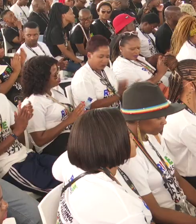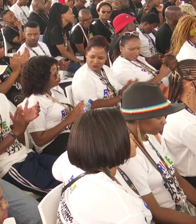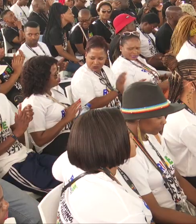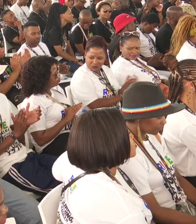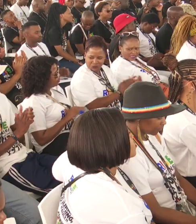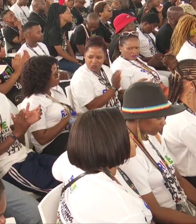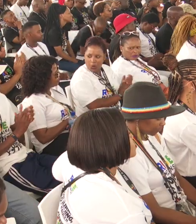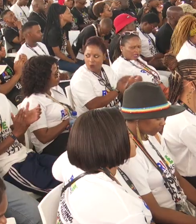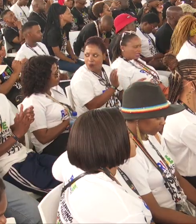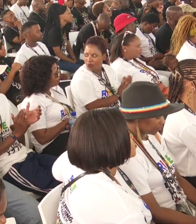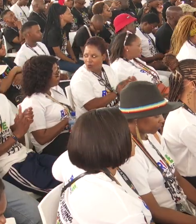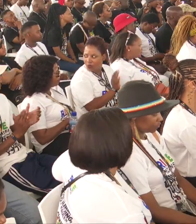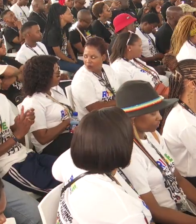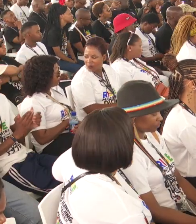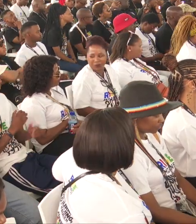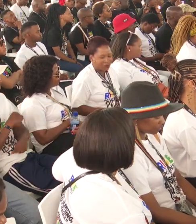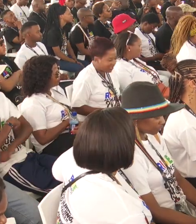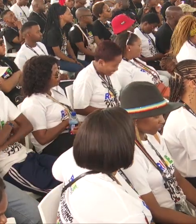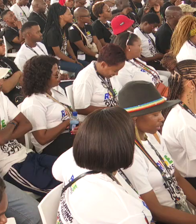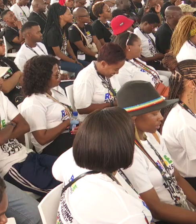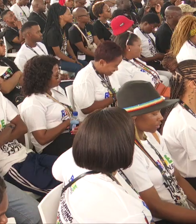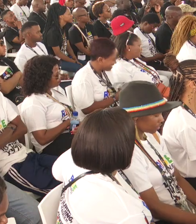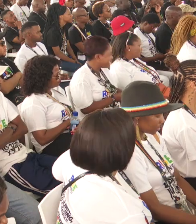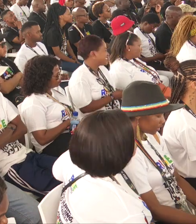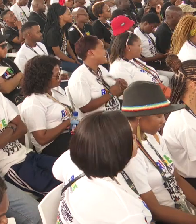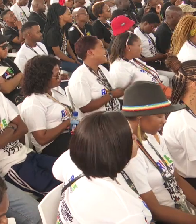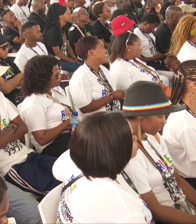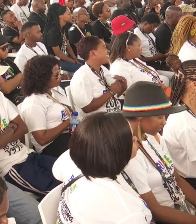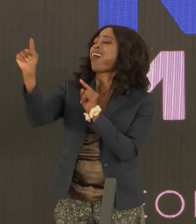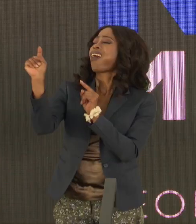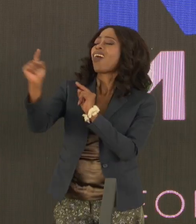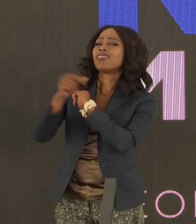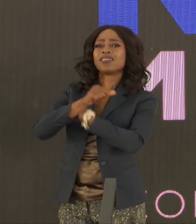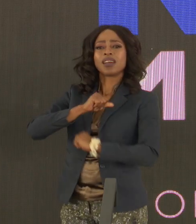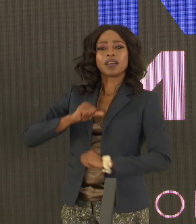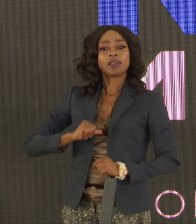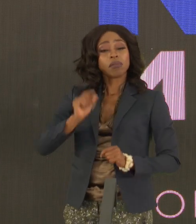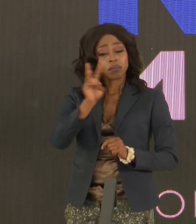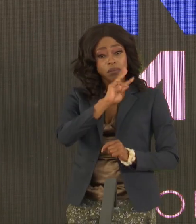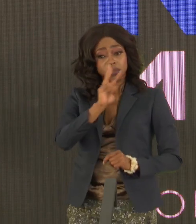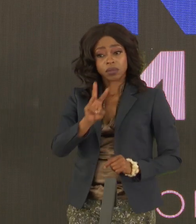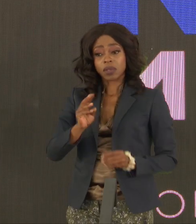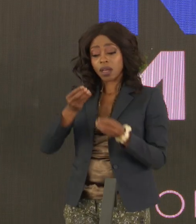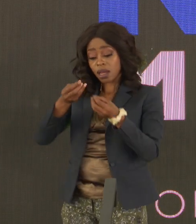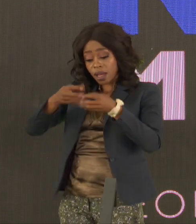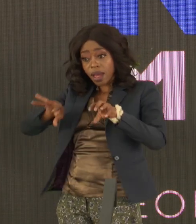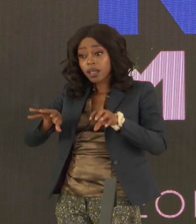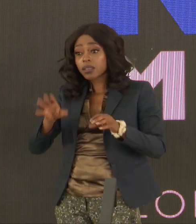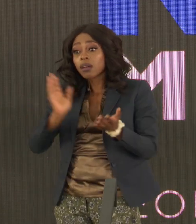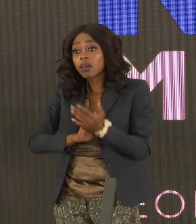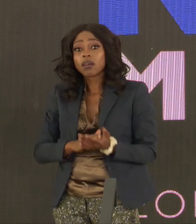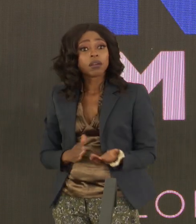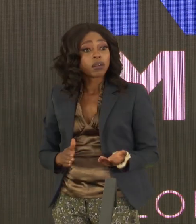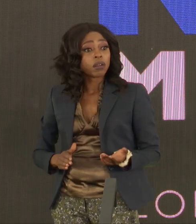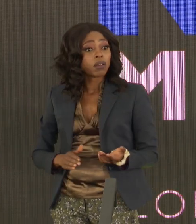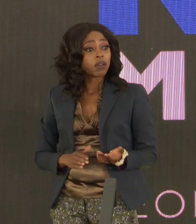With things that we can do ourselves. We must be careful. We don't have eggs.